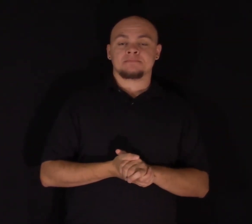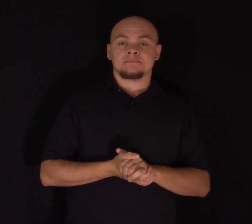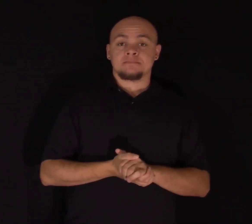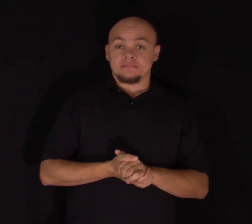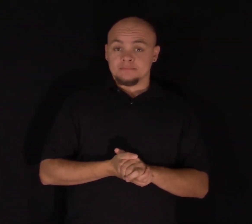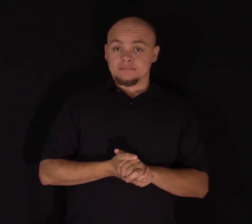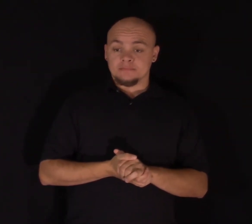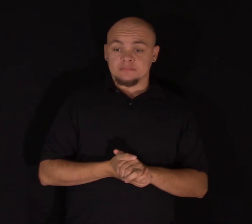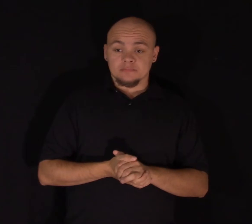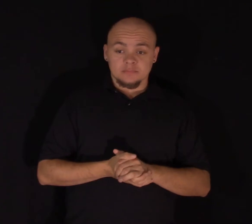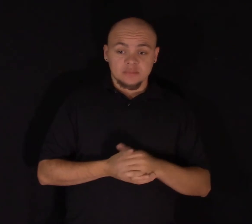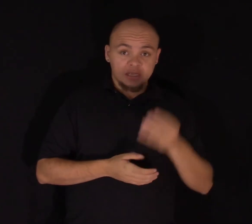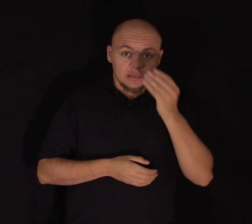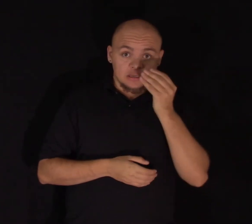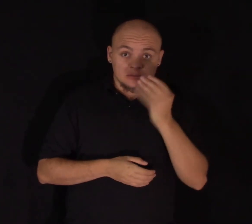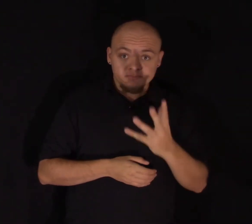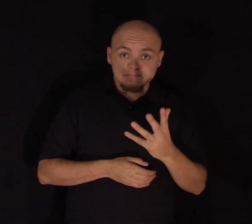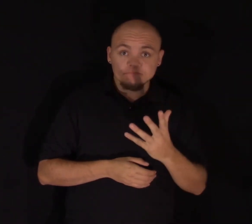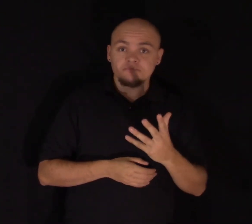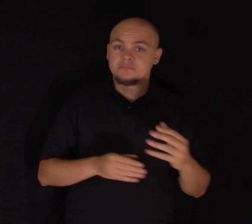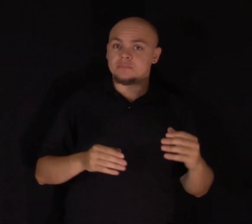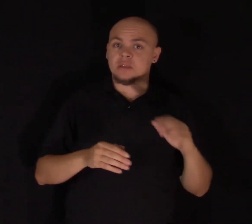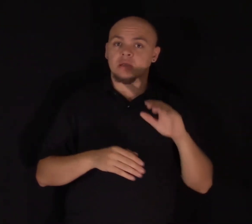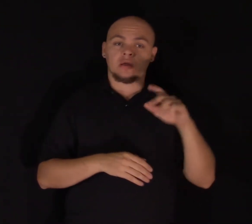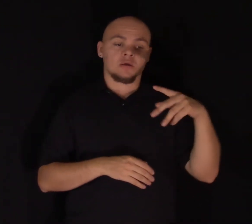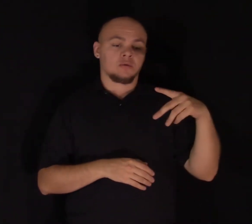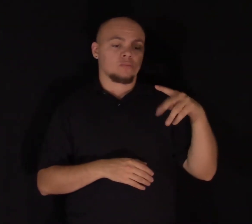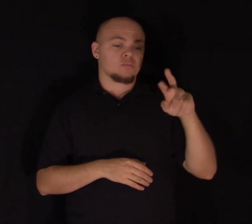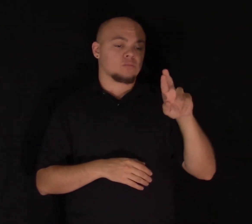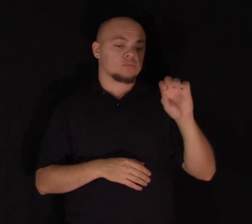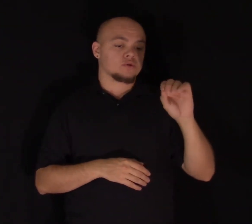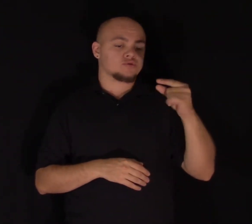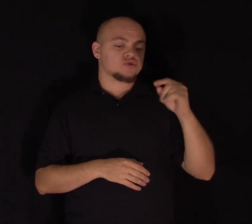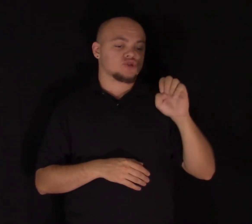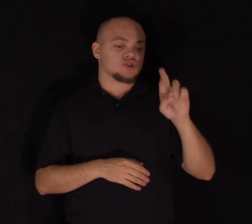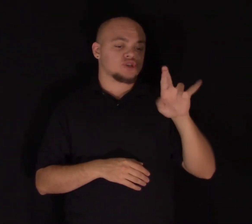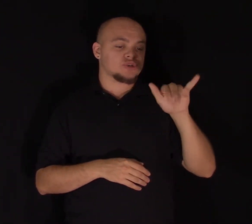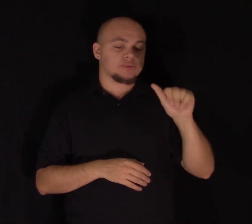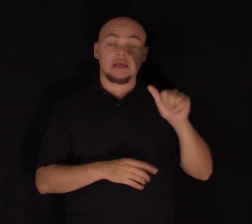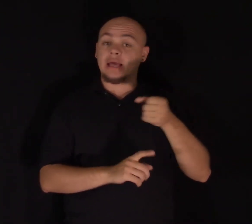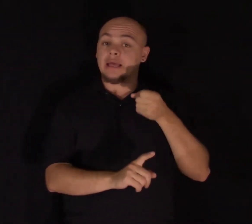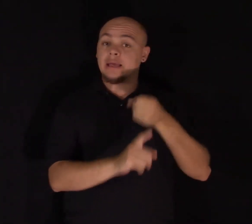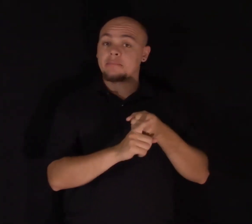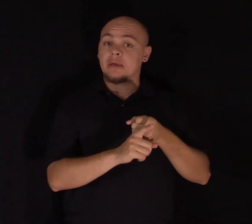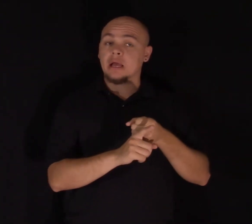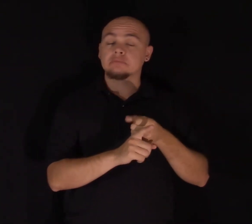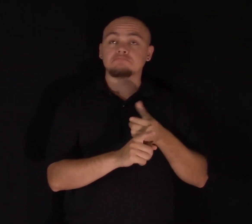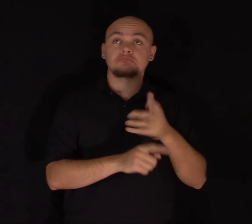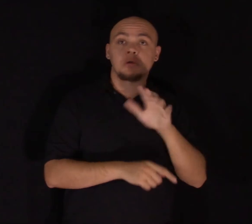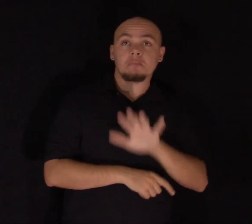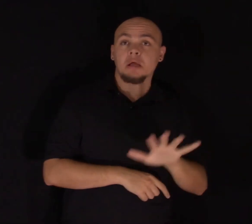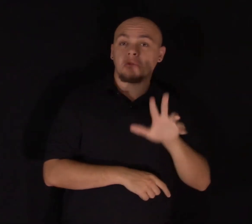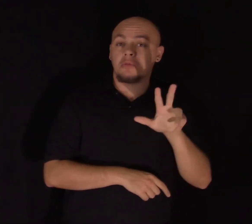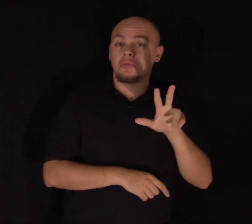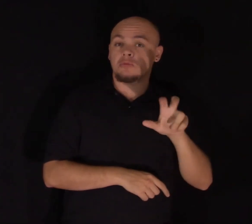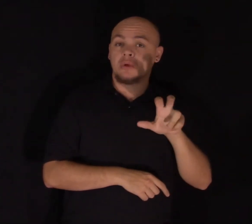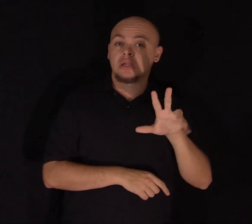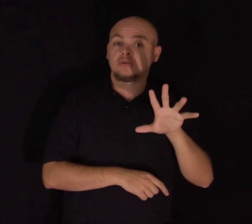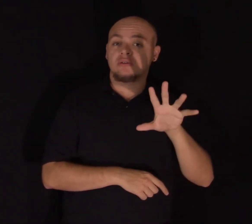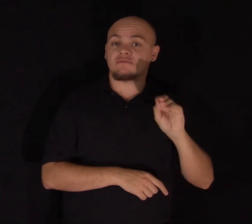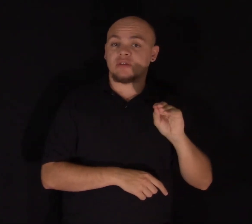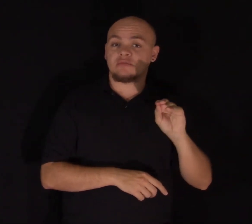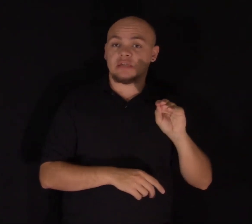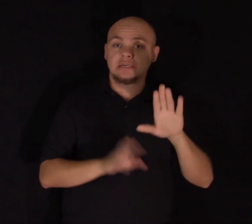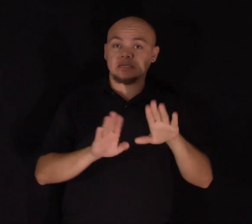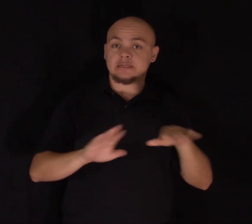I'm just gonna give you some more information about progeria. It affects only about 350 kids